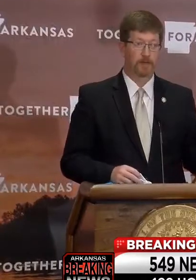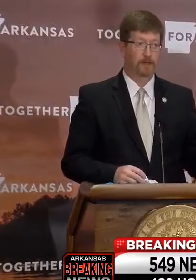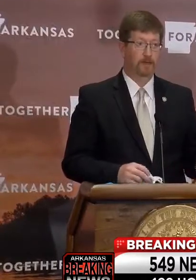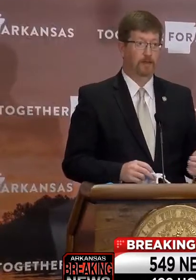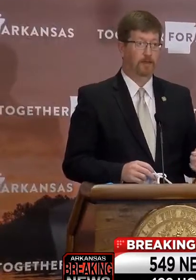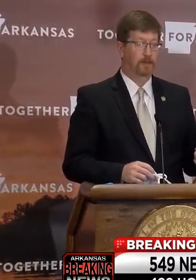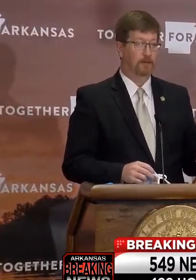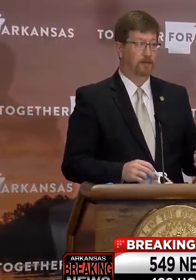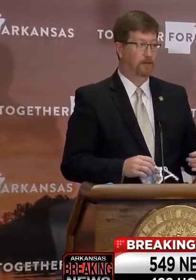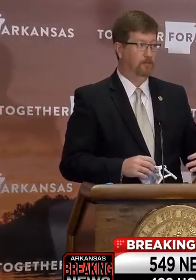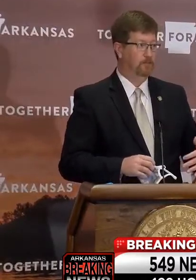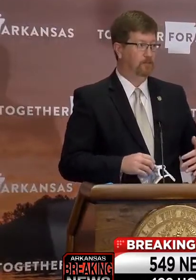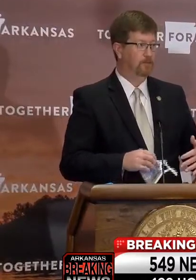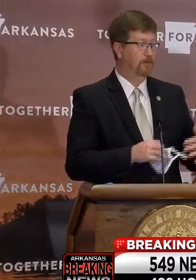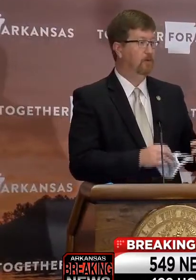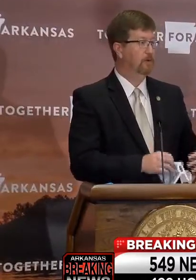is